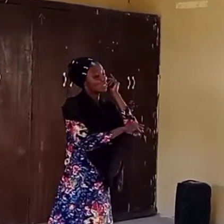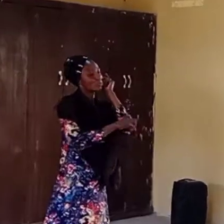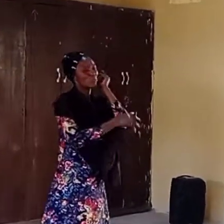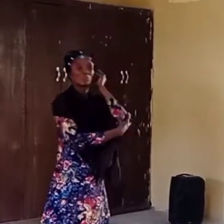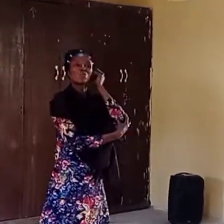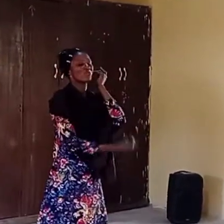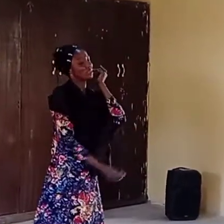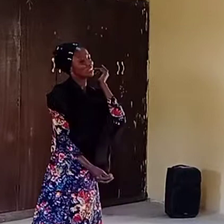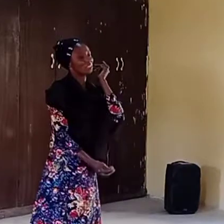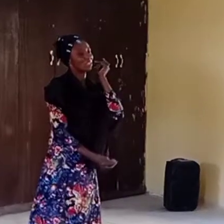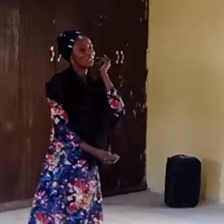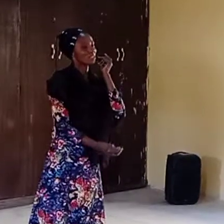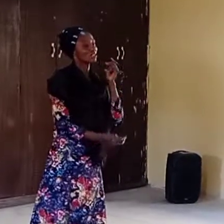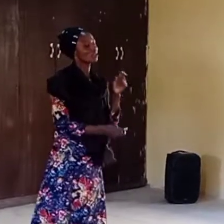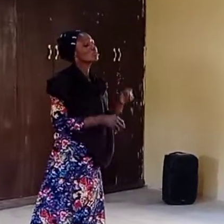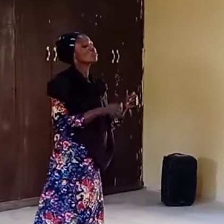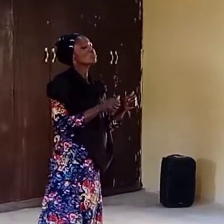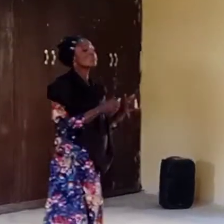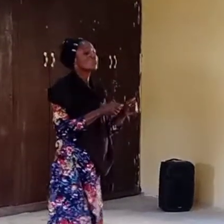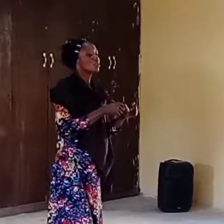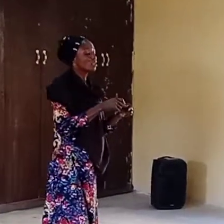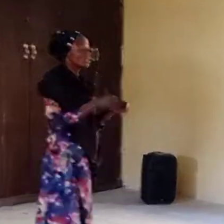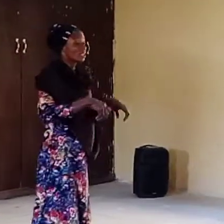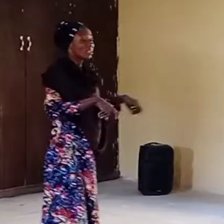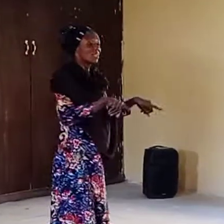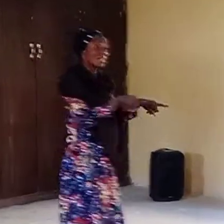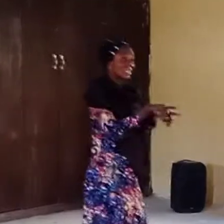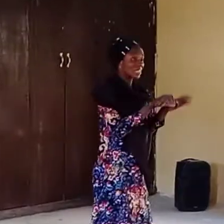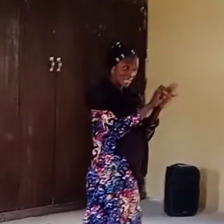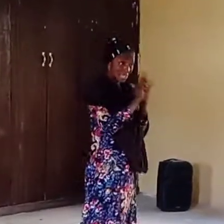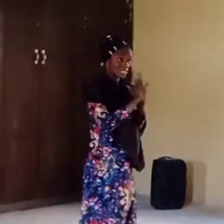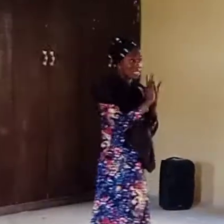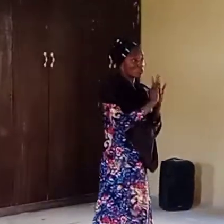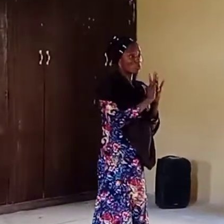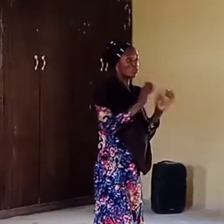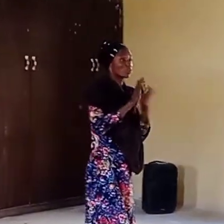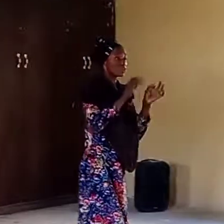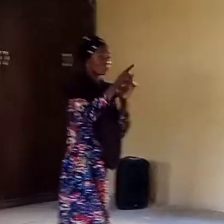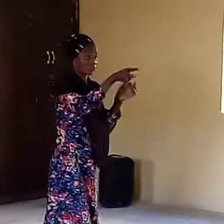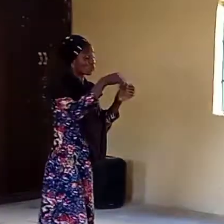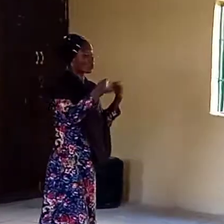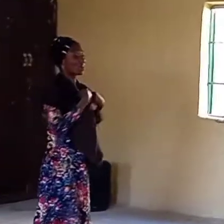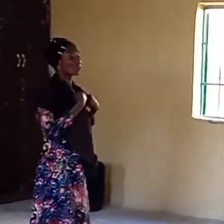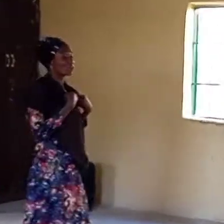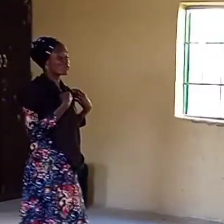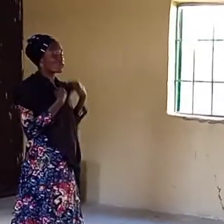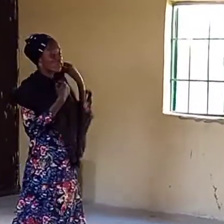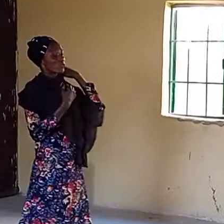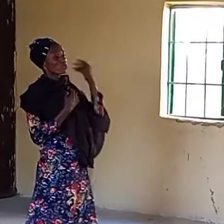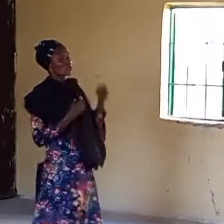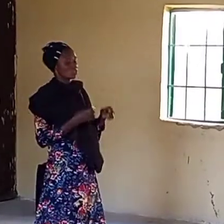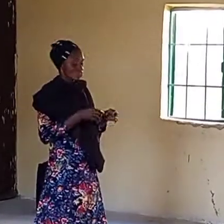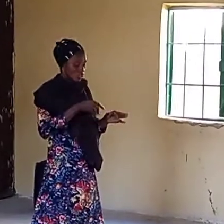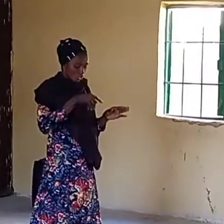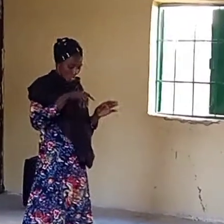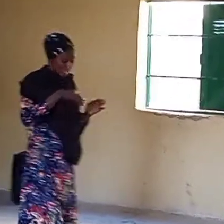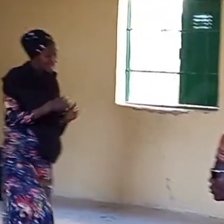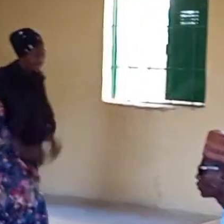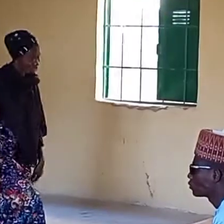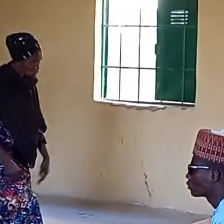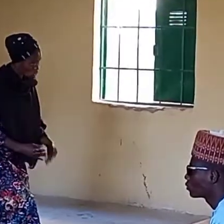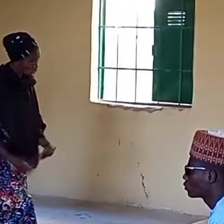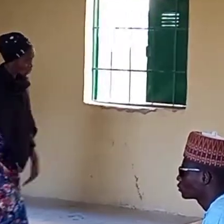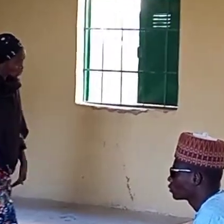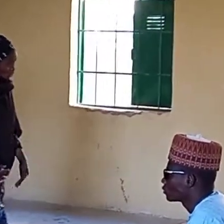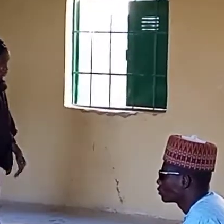an accident and they cut off my leg, for instance, and they say that they have to amputate my leg, for instance. If I don't have the